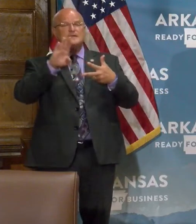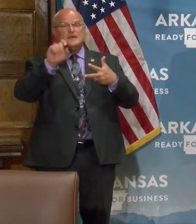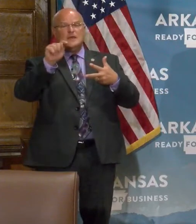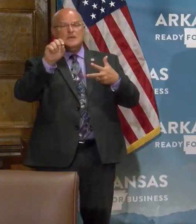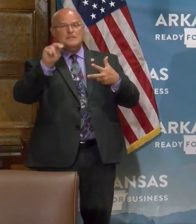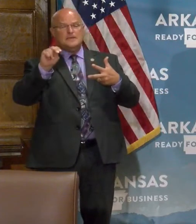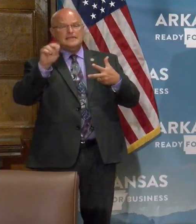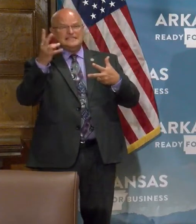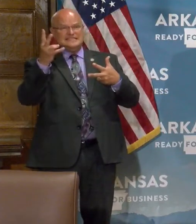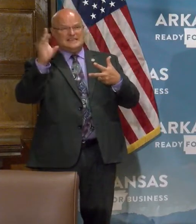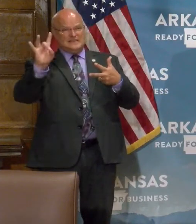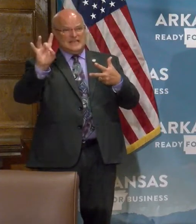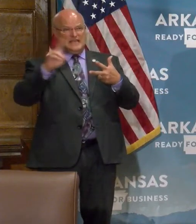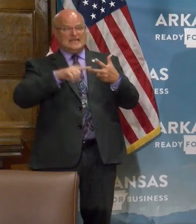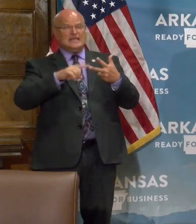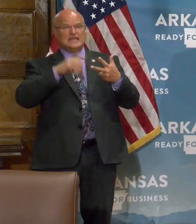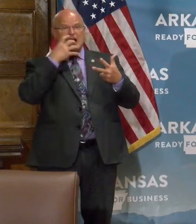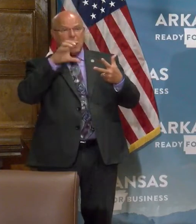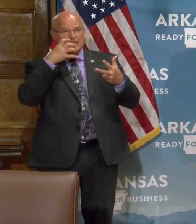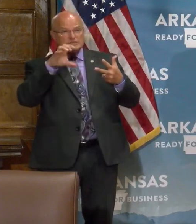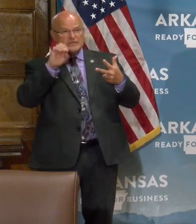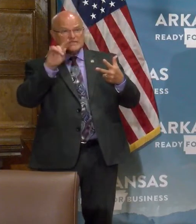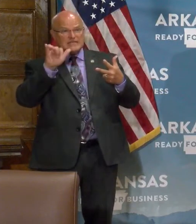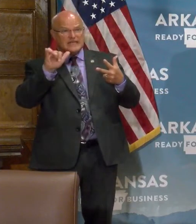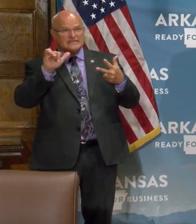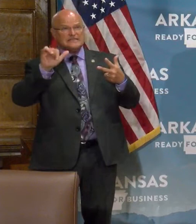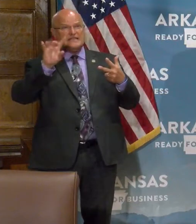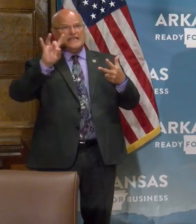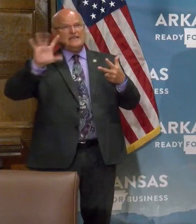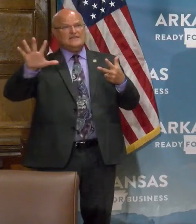had 78. Hot Spring